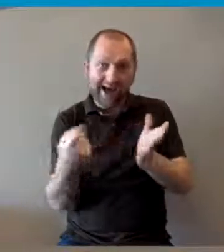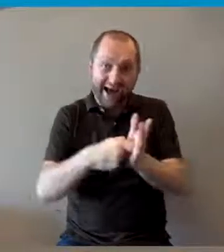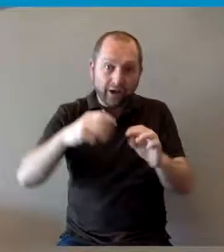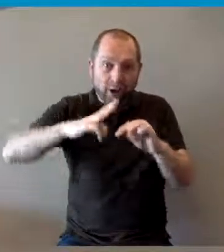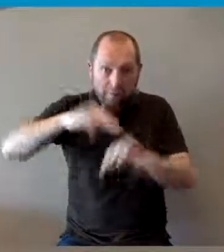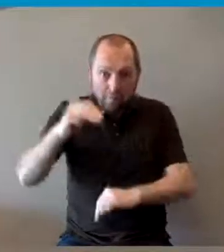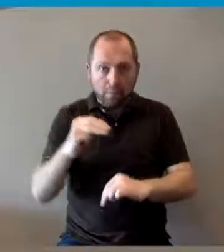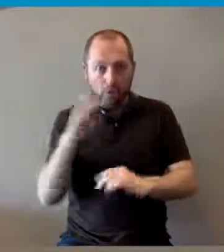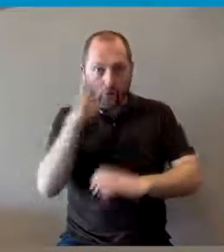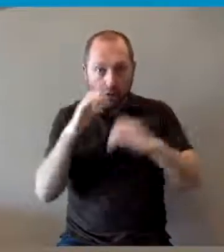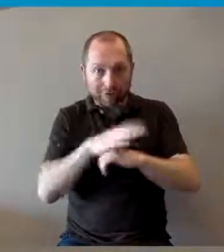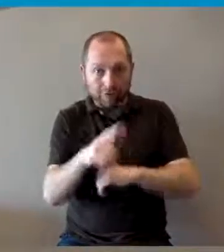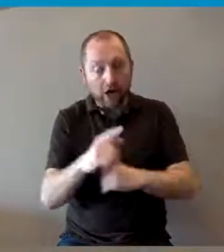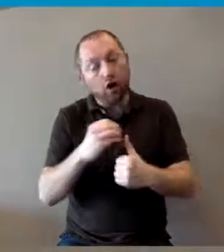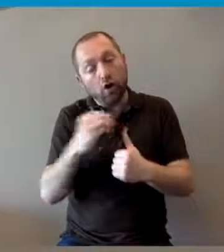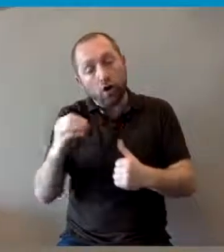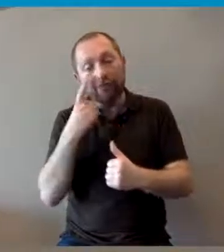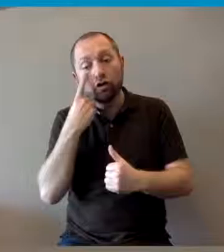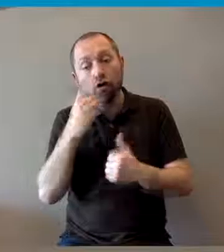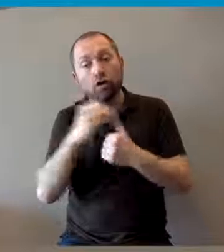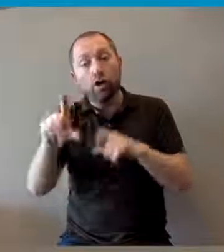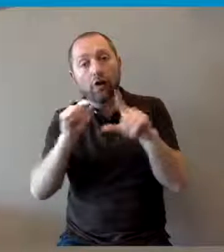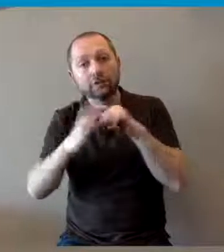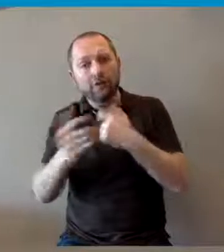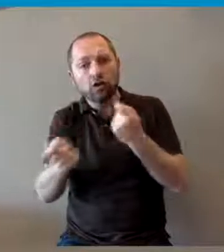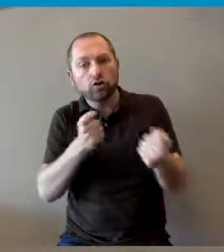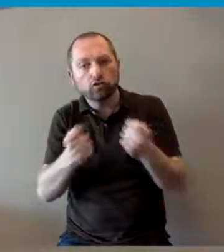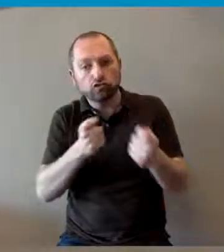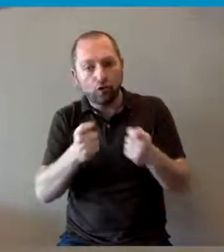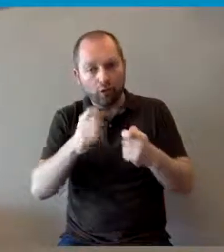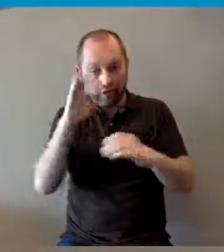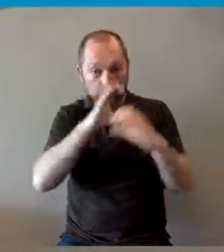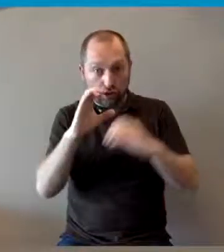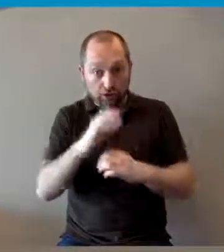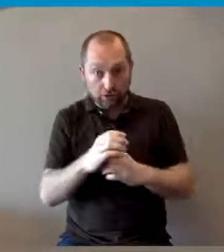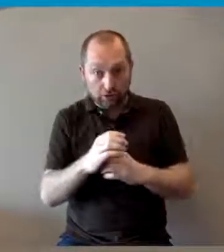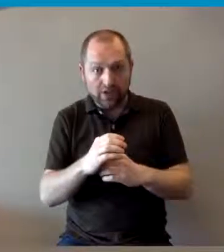other options available for narrowing your search. Remember that the help function